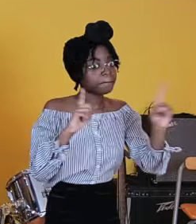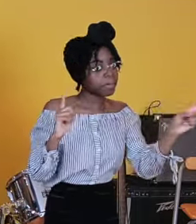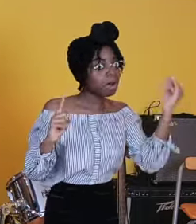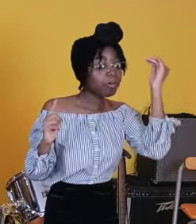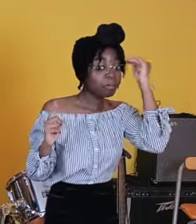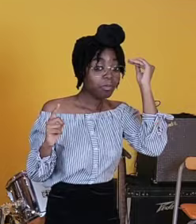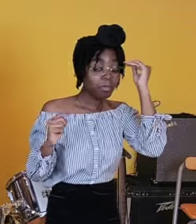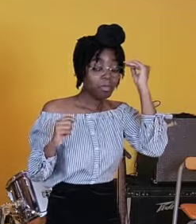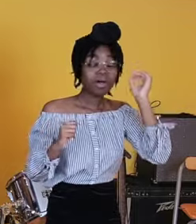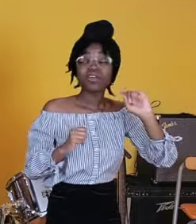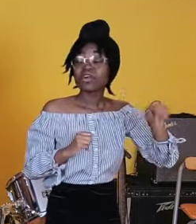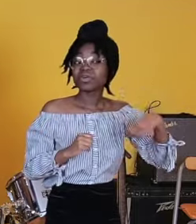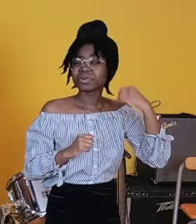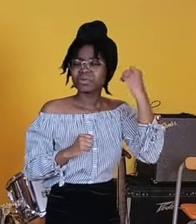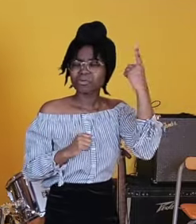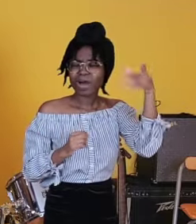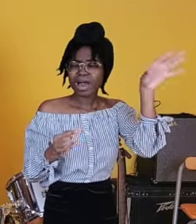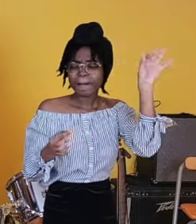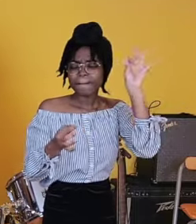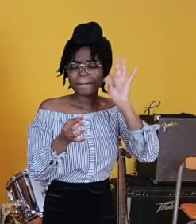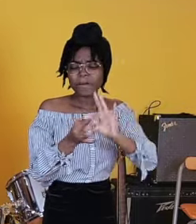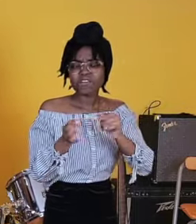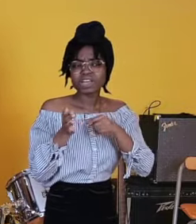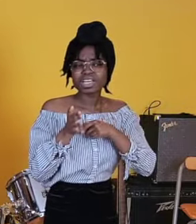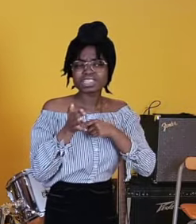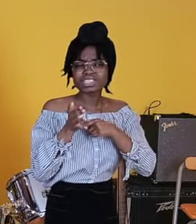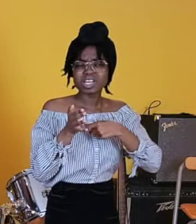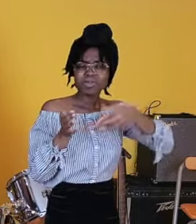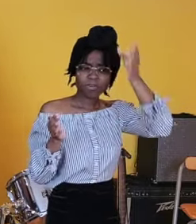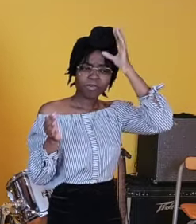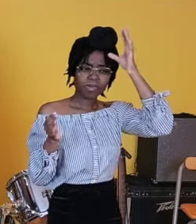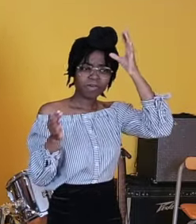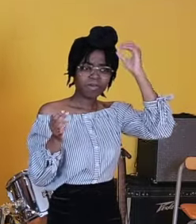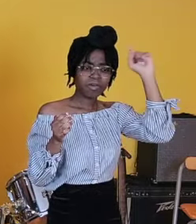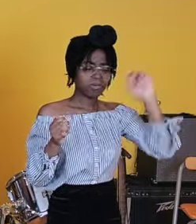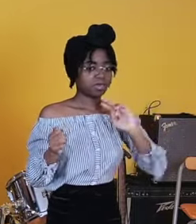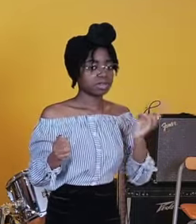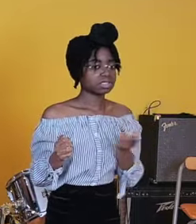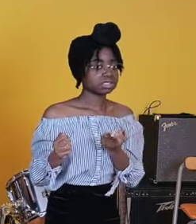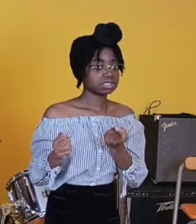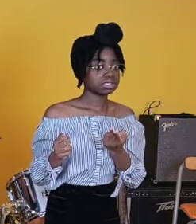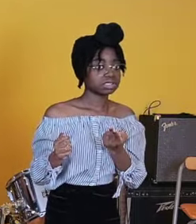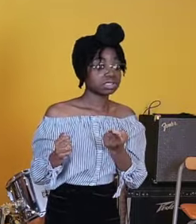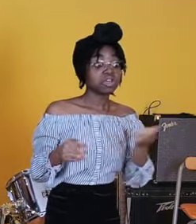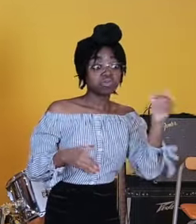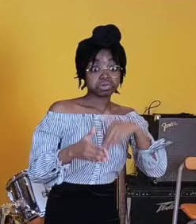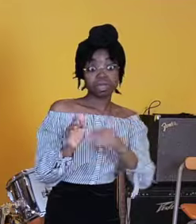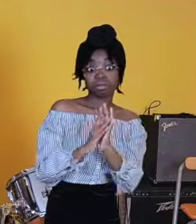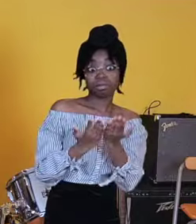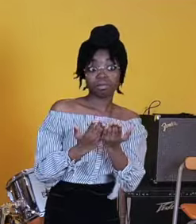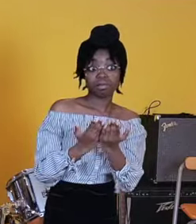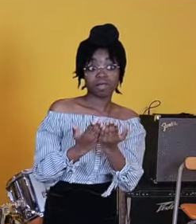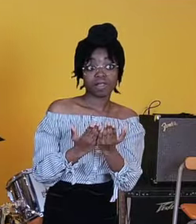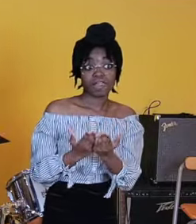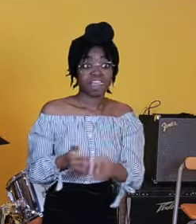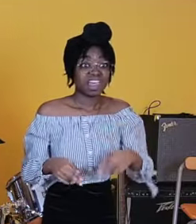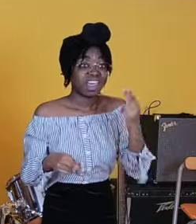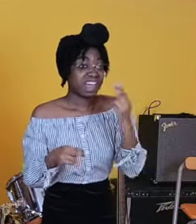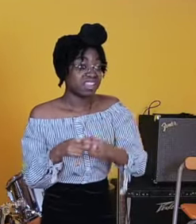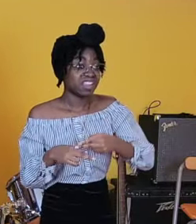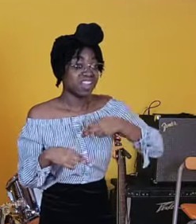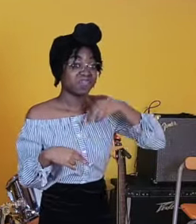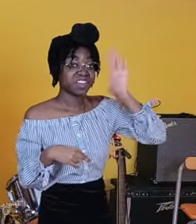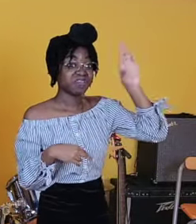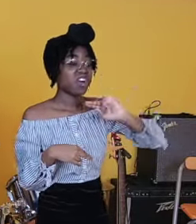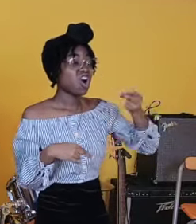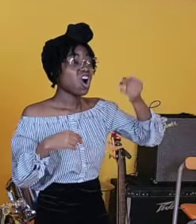one perfect example of a father for us all. He is in the Bible. And the Bible refers to him as our Heavenly